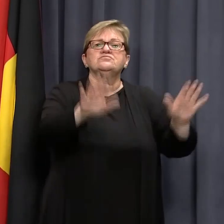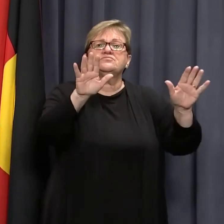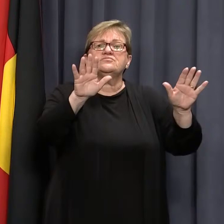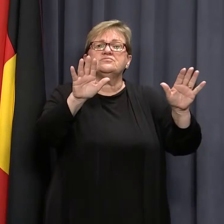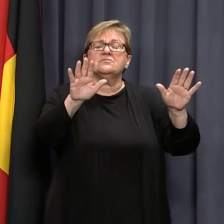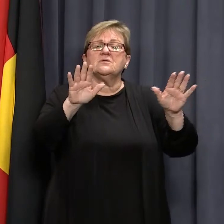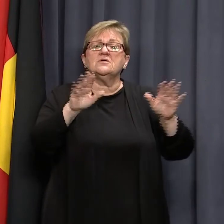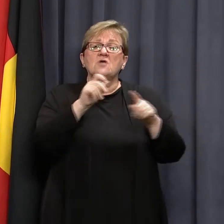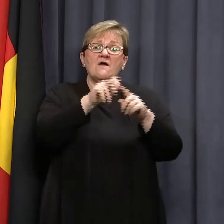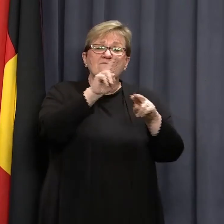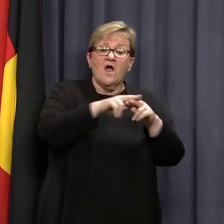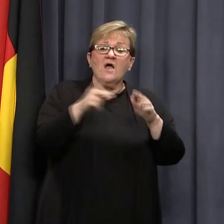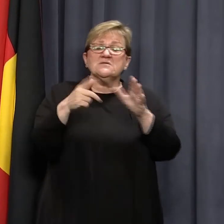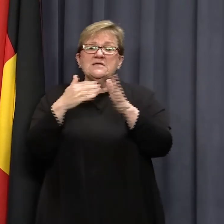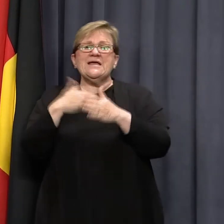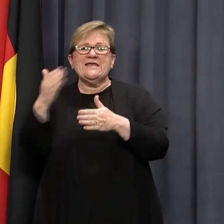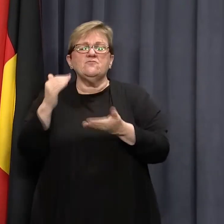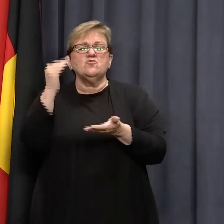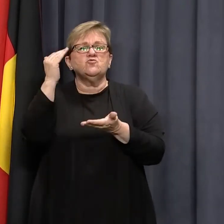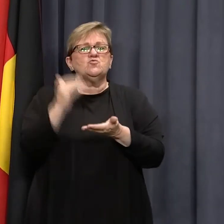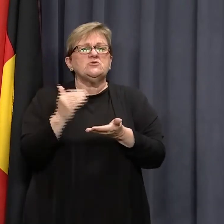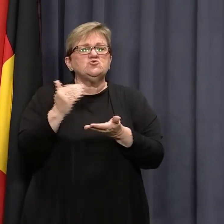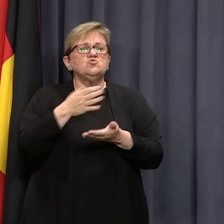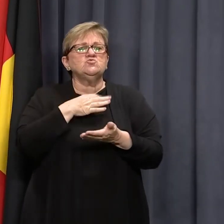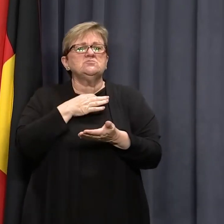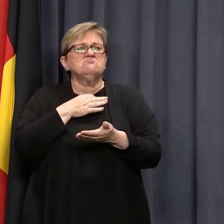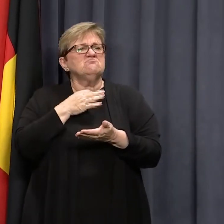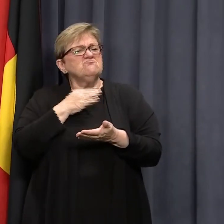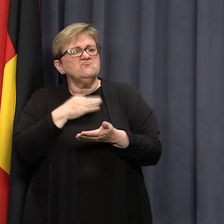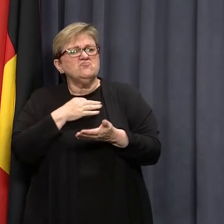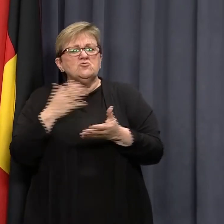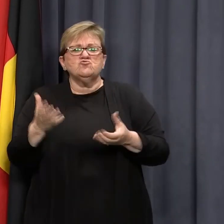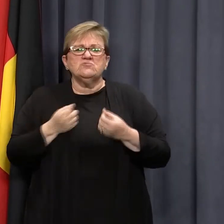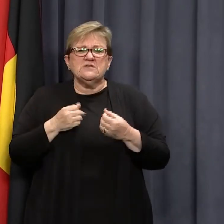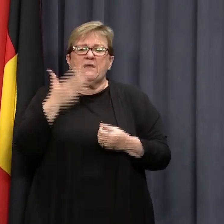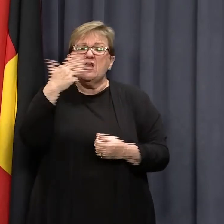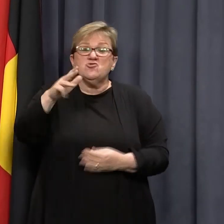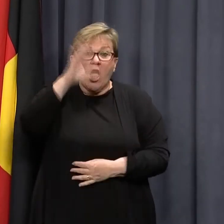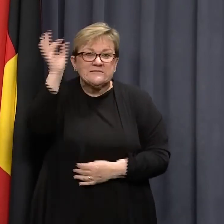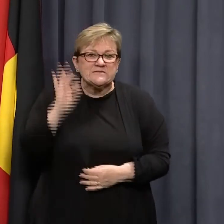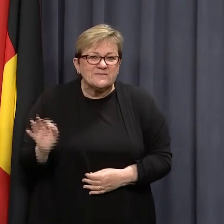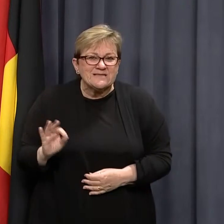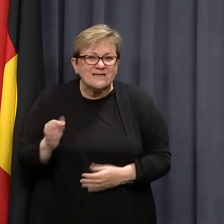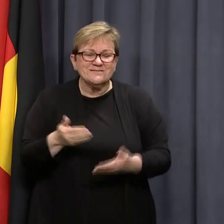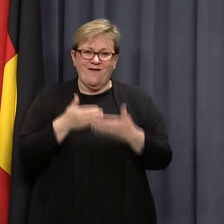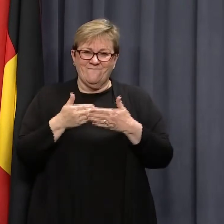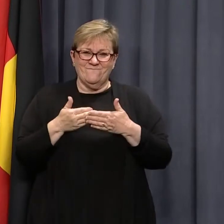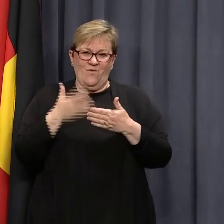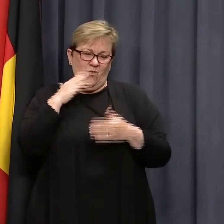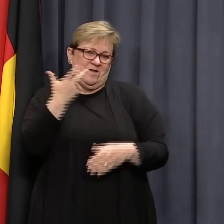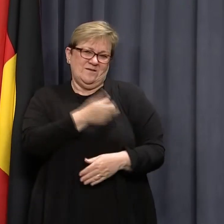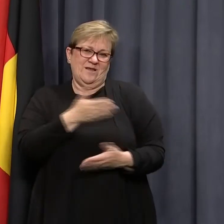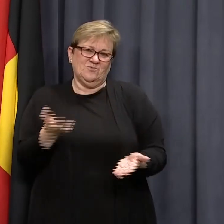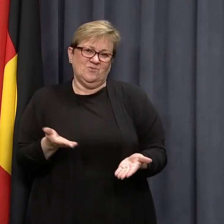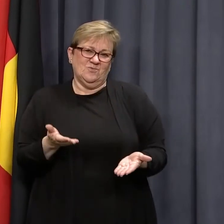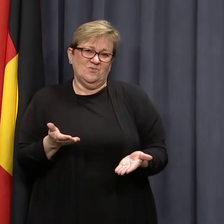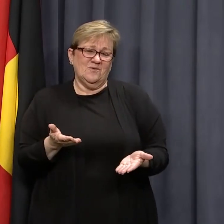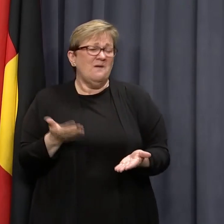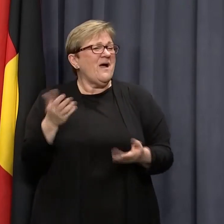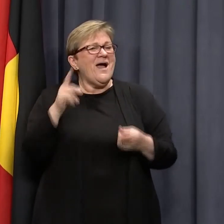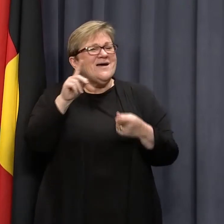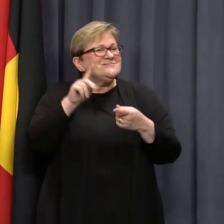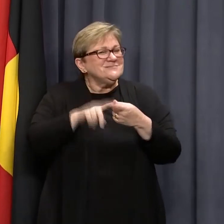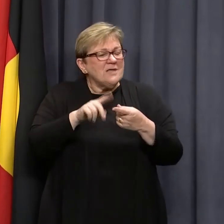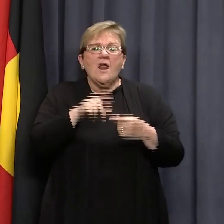vaccines probably reduce your chance of getting it and spreading it by about 90%. But that means there's still a